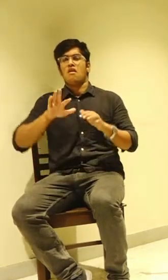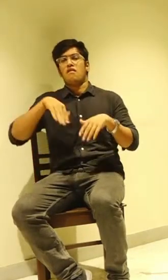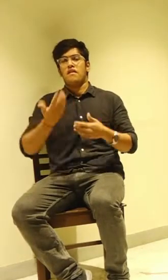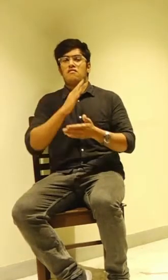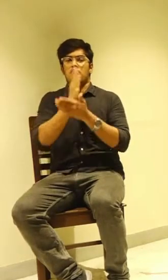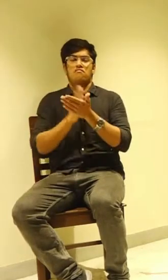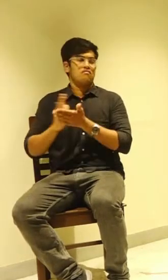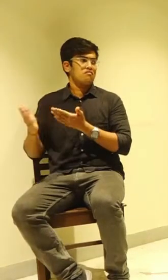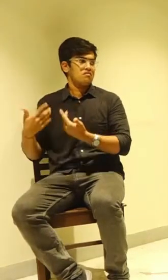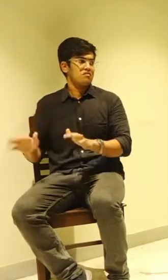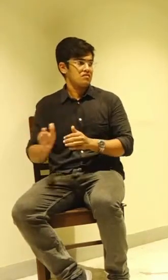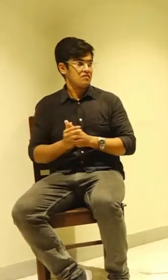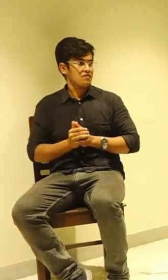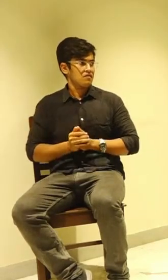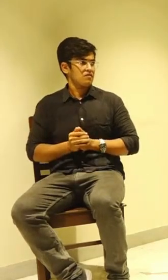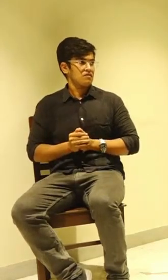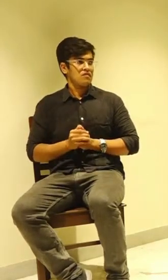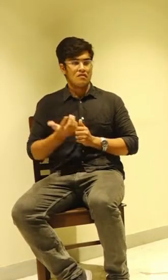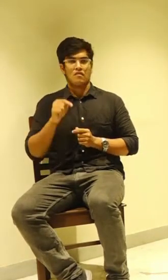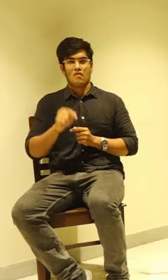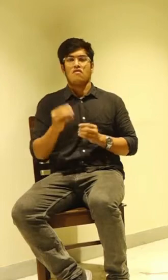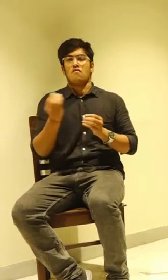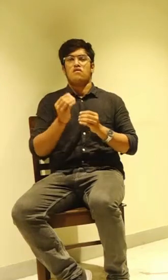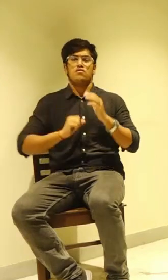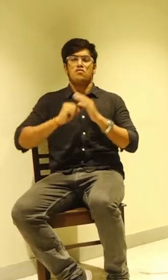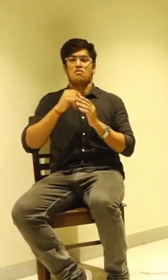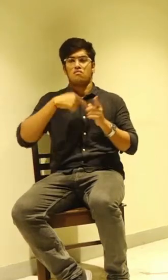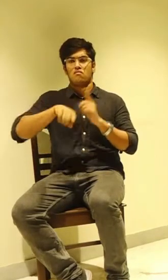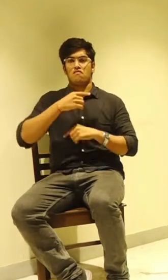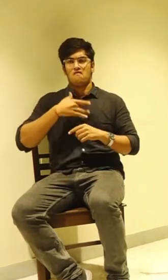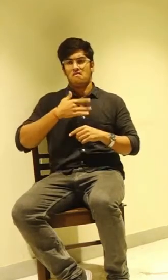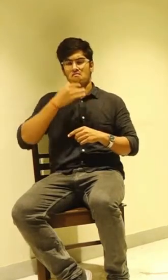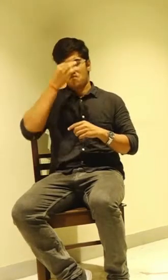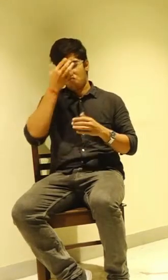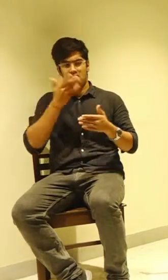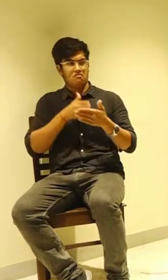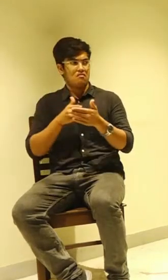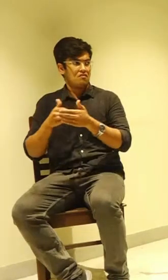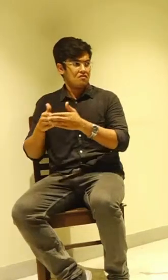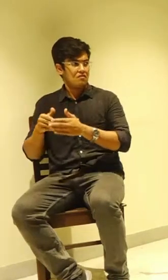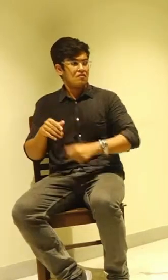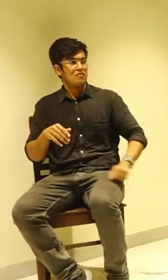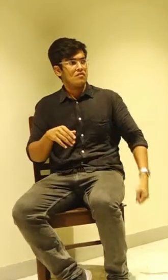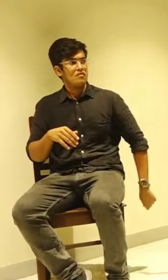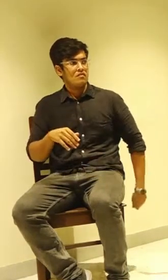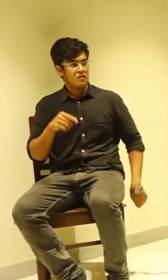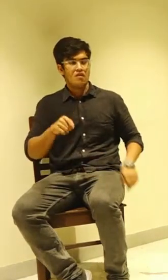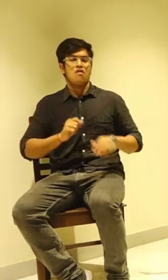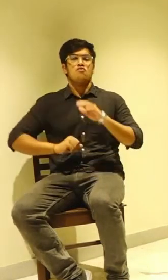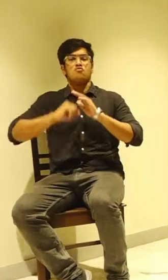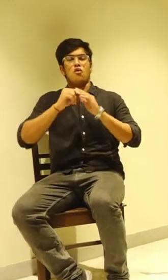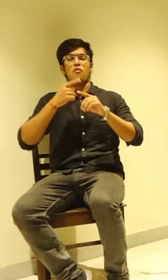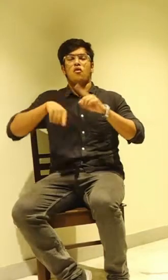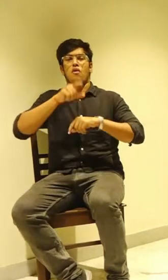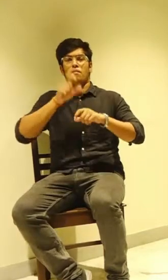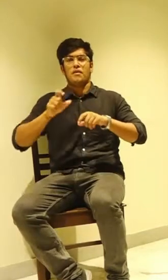the Constitution. So these were some of the main concerns which sort of were uppermost in the mind of the Assembly members when they